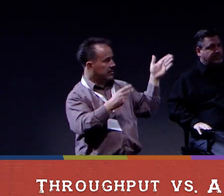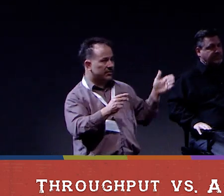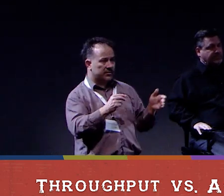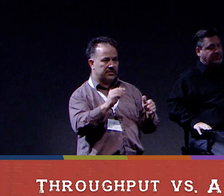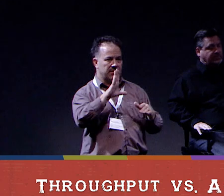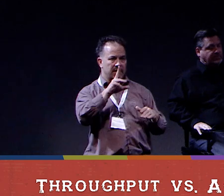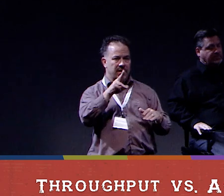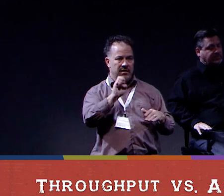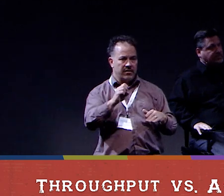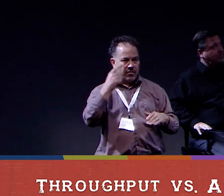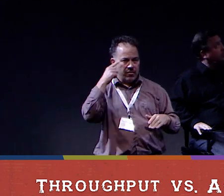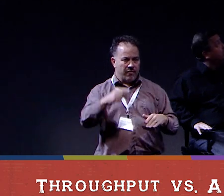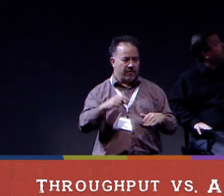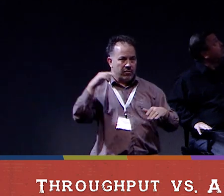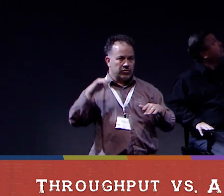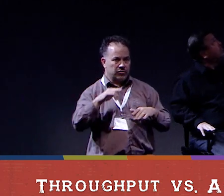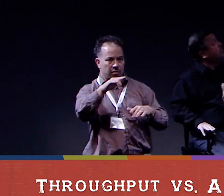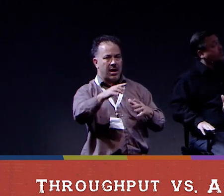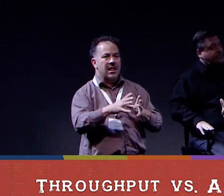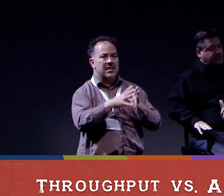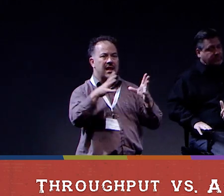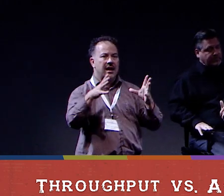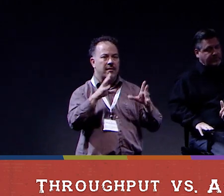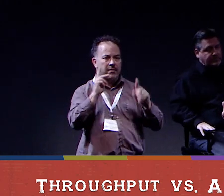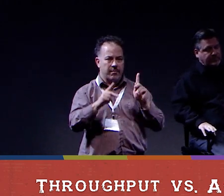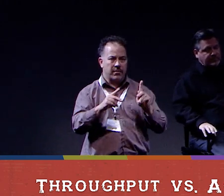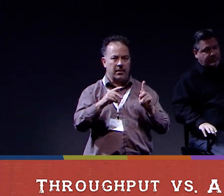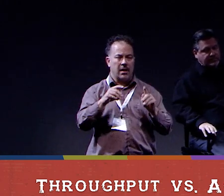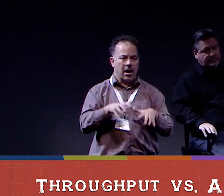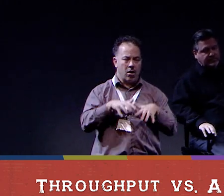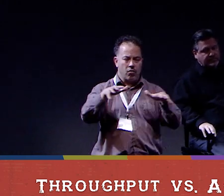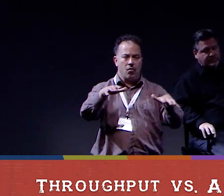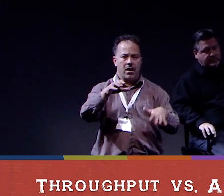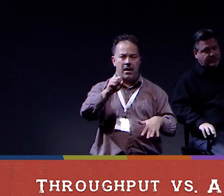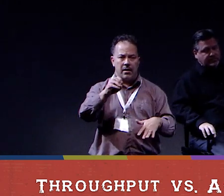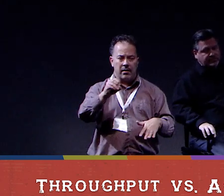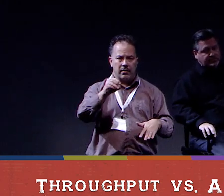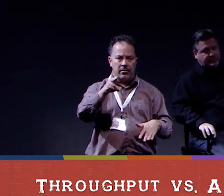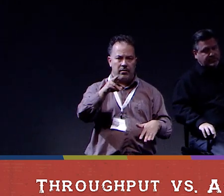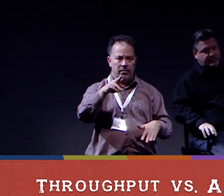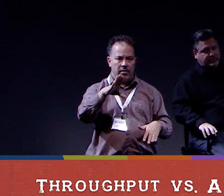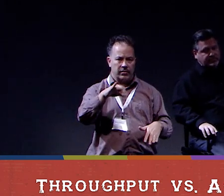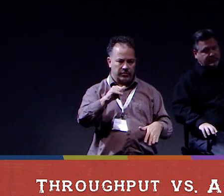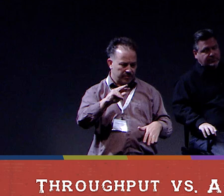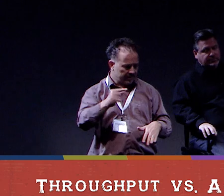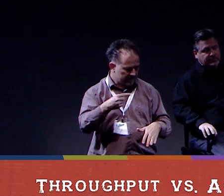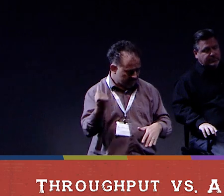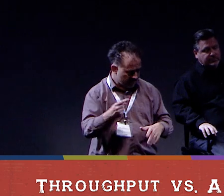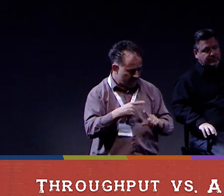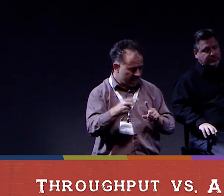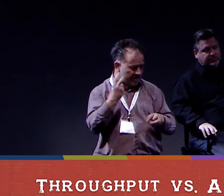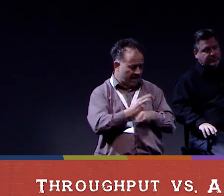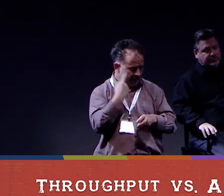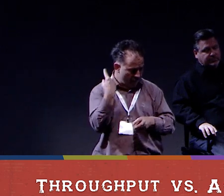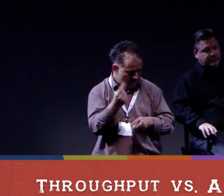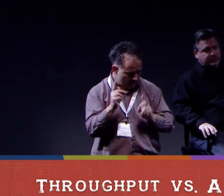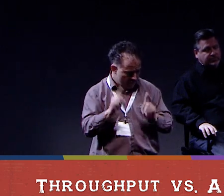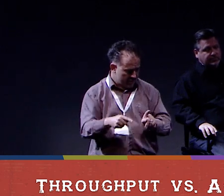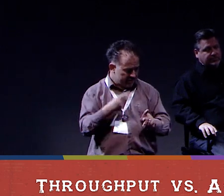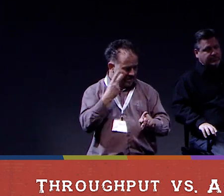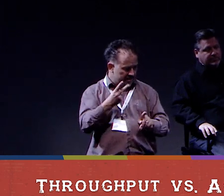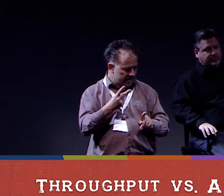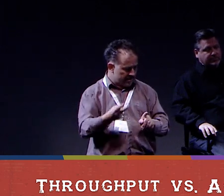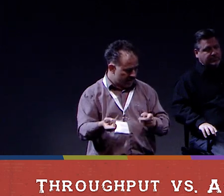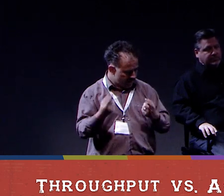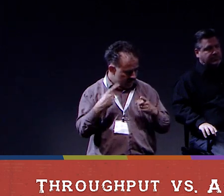for Soarin', where a lot of people are crowdsourcing something, but it's very difficult for one person to see the individual impact that they're having on what's